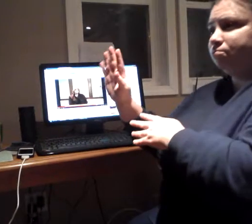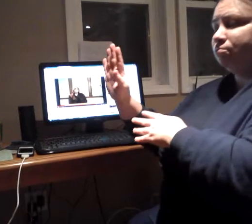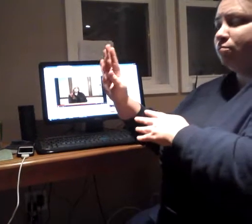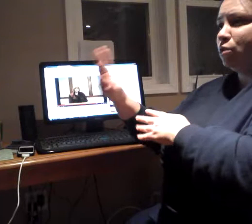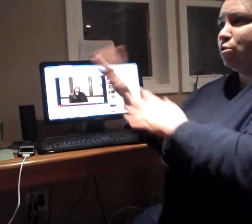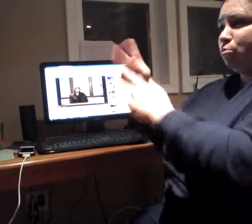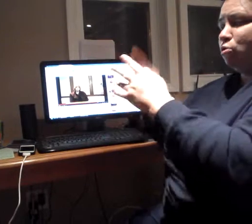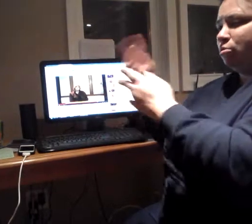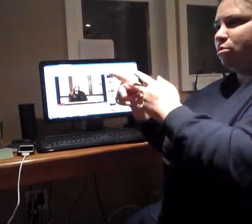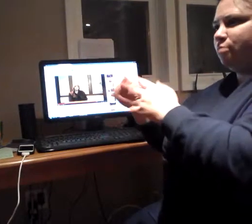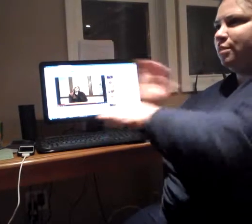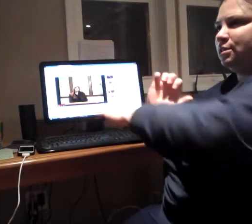would be all taken care of